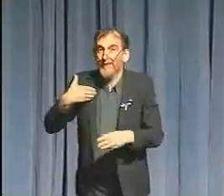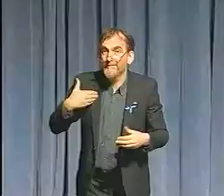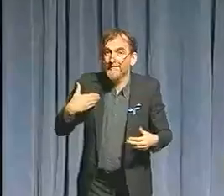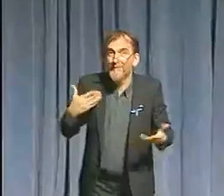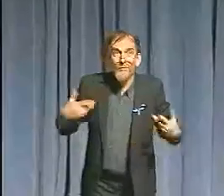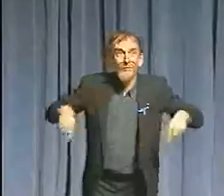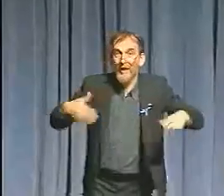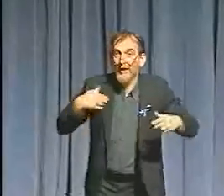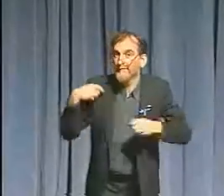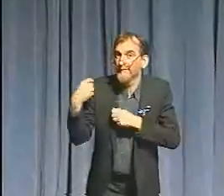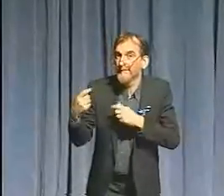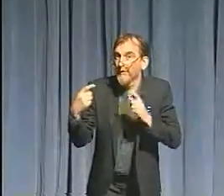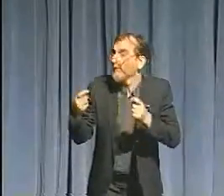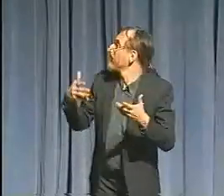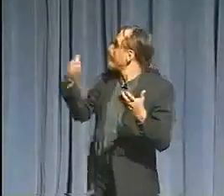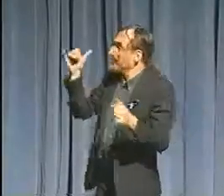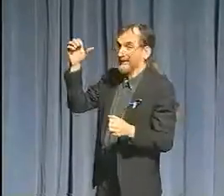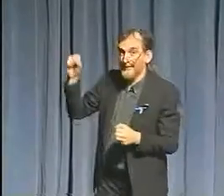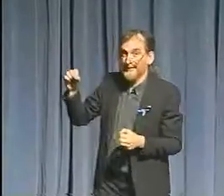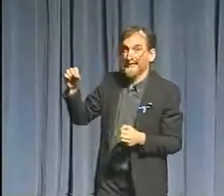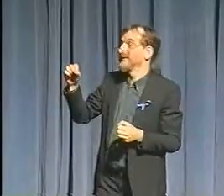We have many gifts to give to the world.